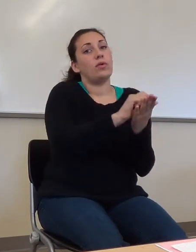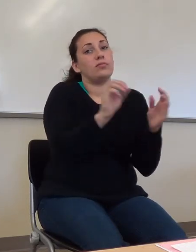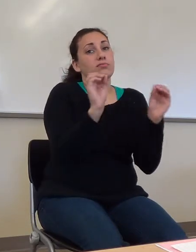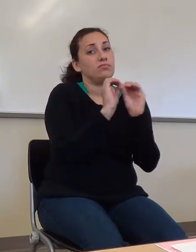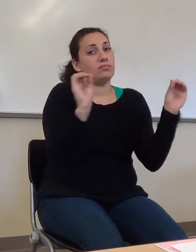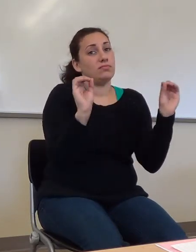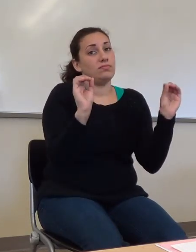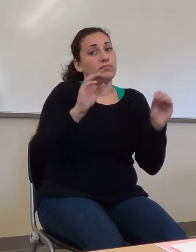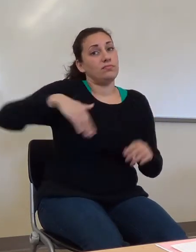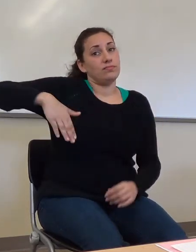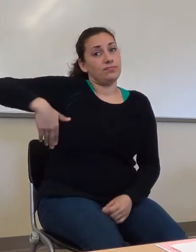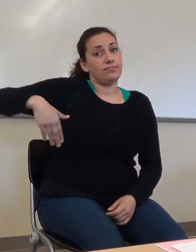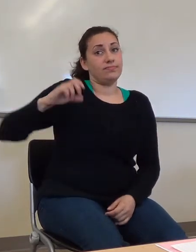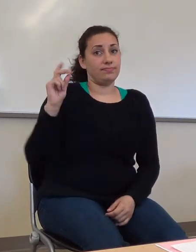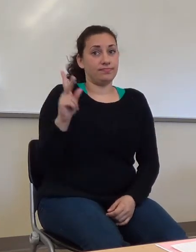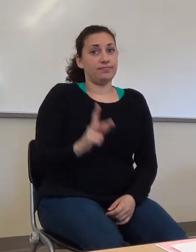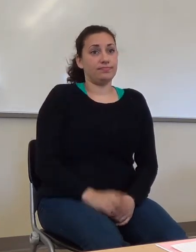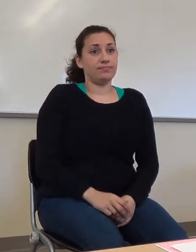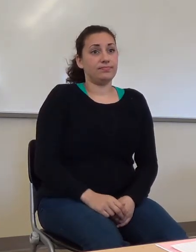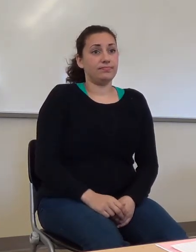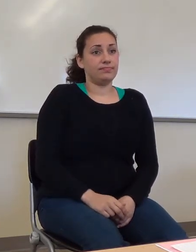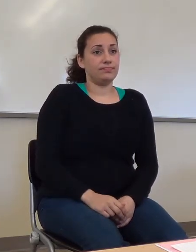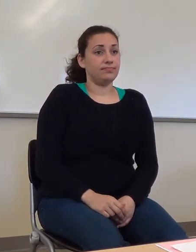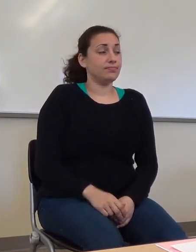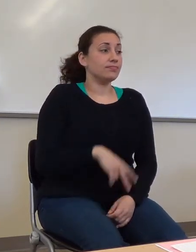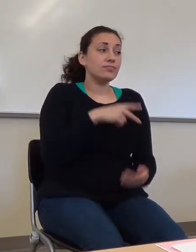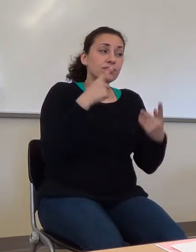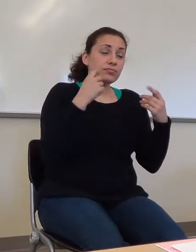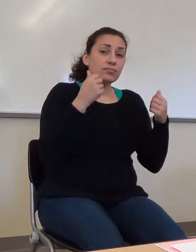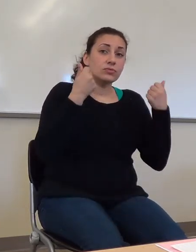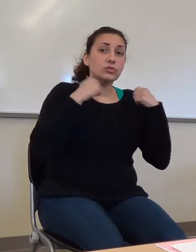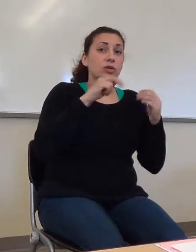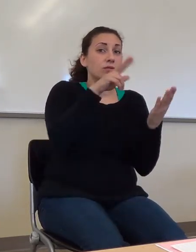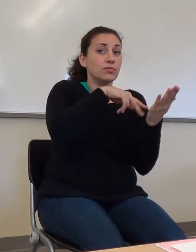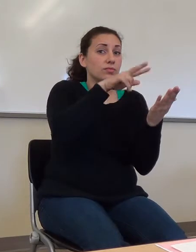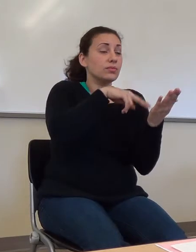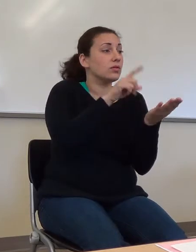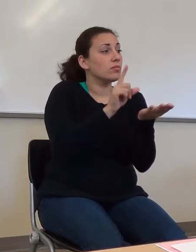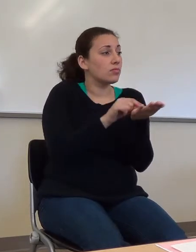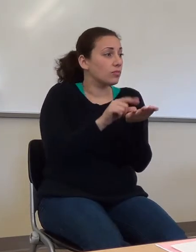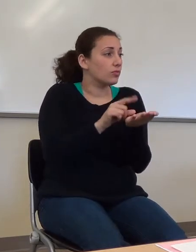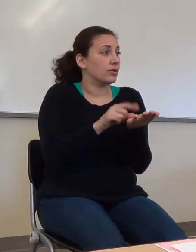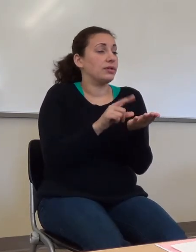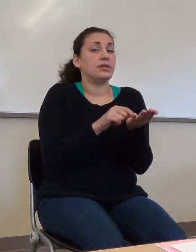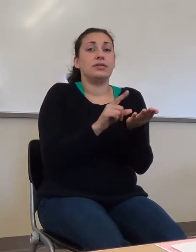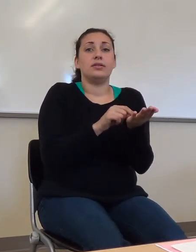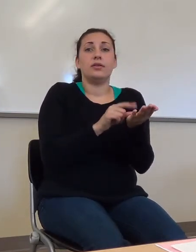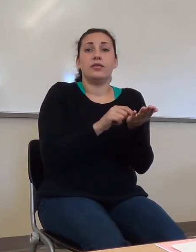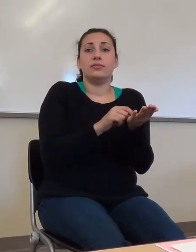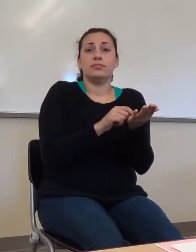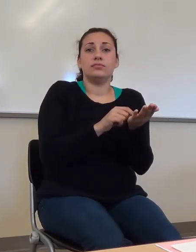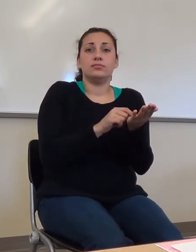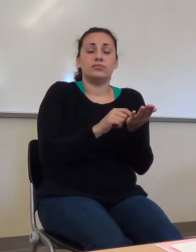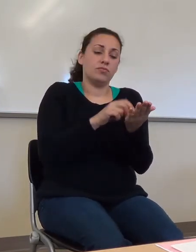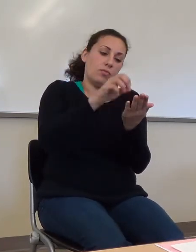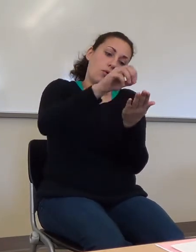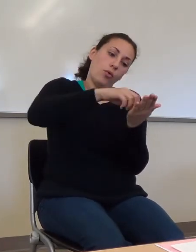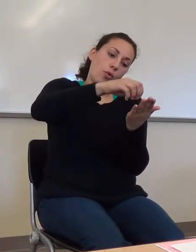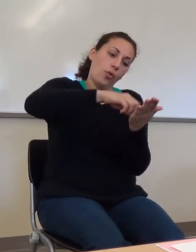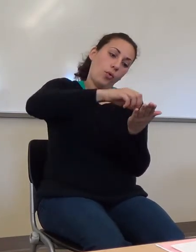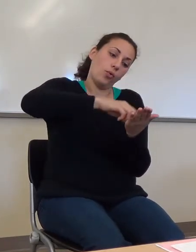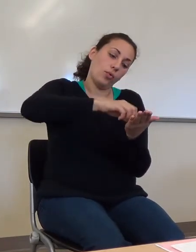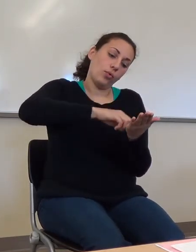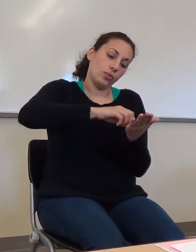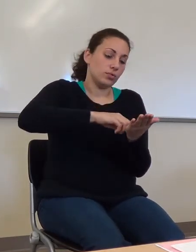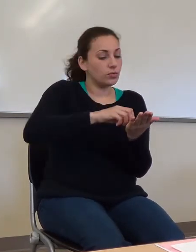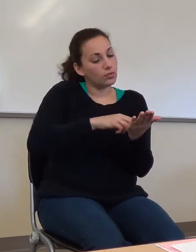yet. Okay, read it if you can, print it out, do some annotation on it, try to